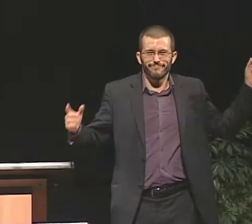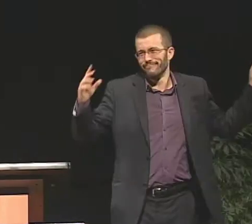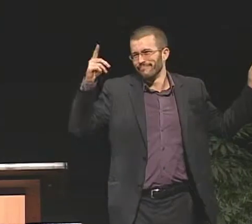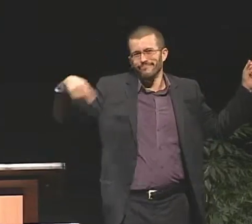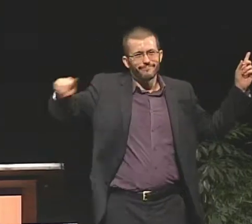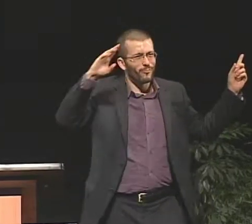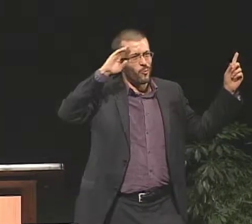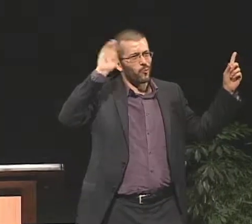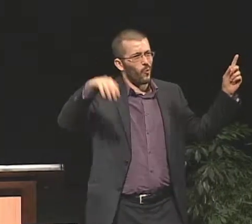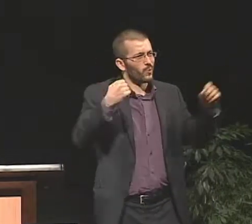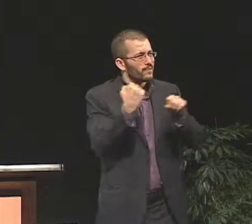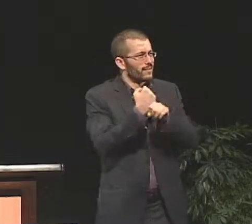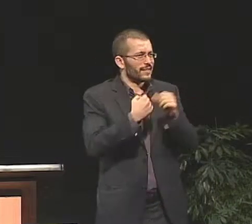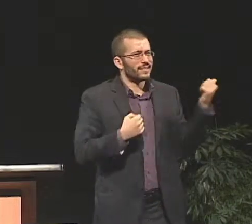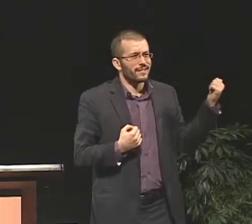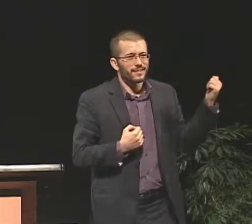We're all well aware of this statistic.